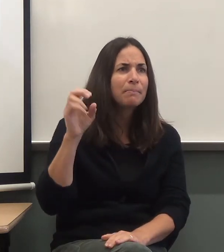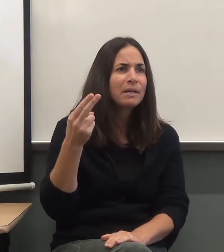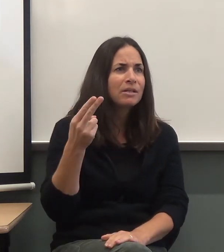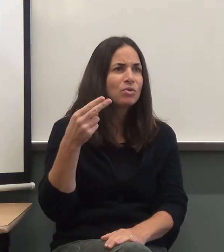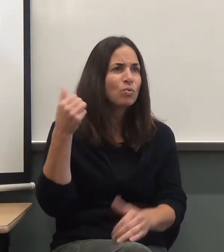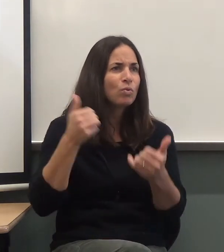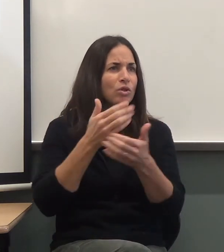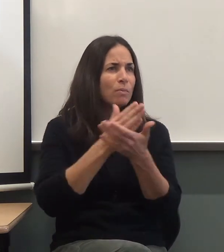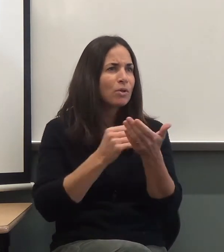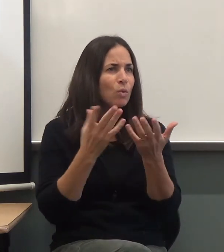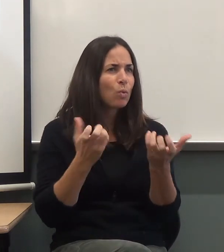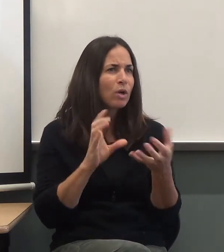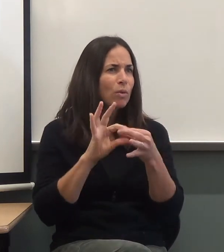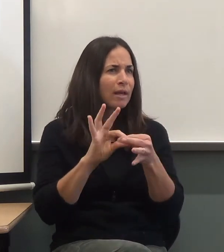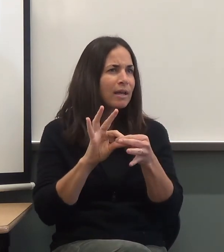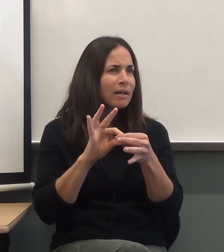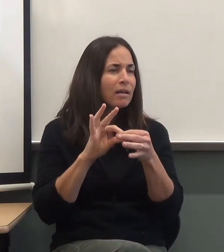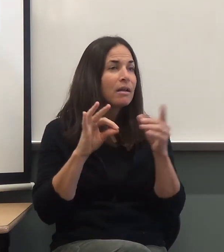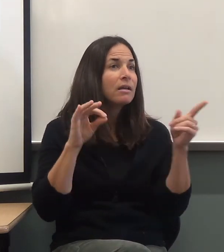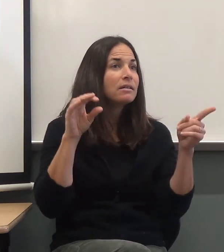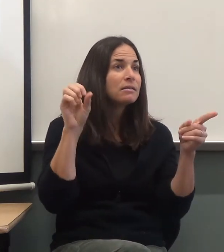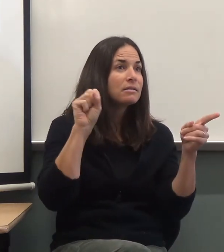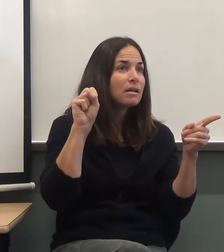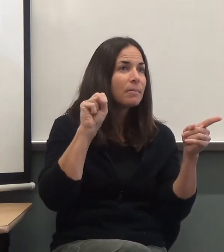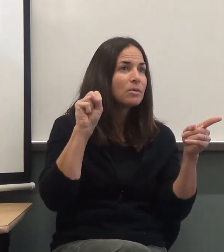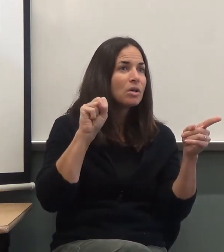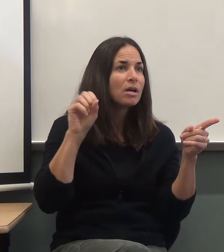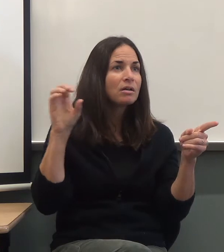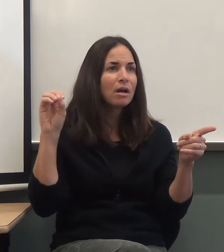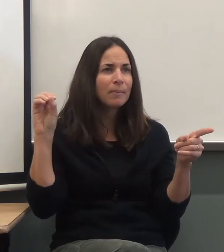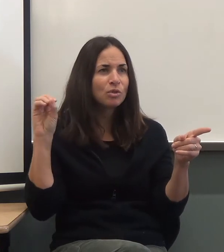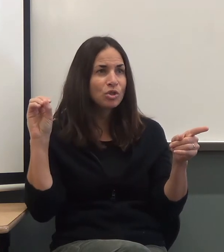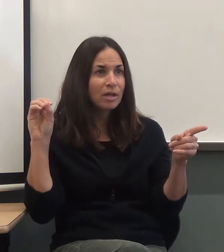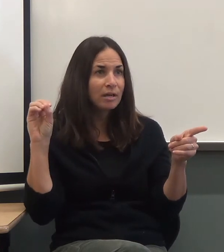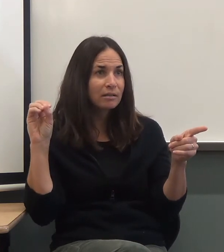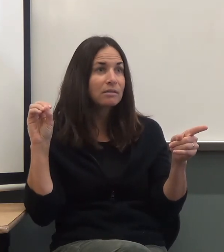link? Subject and object. Good.